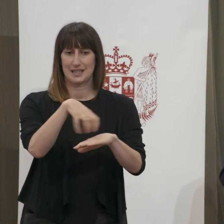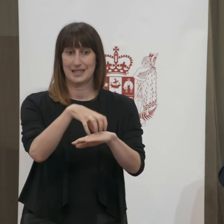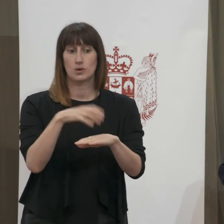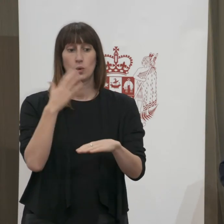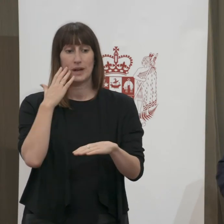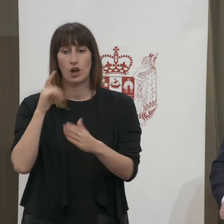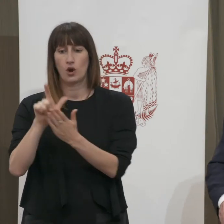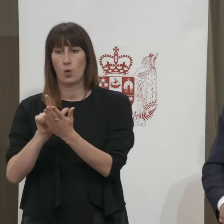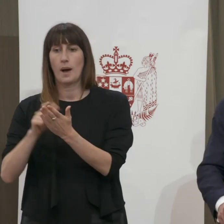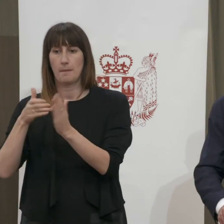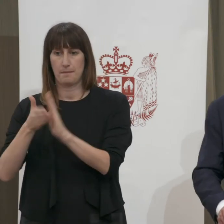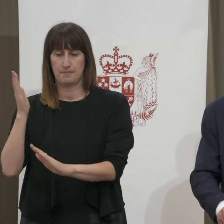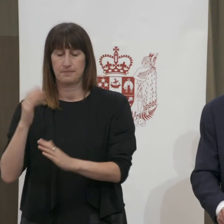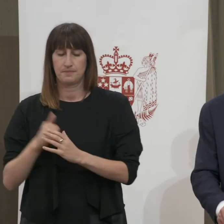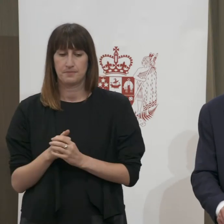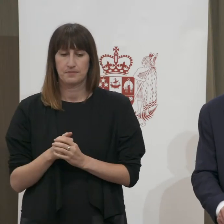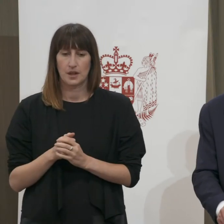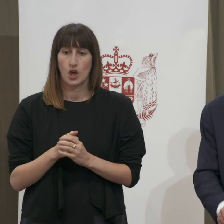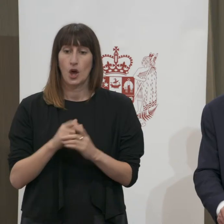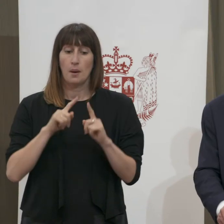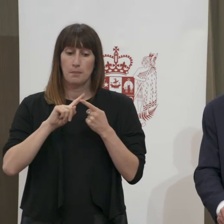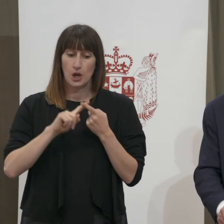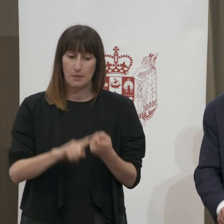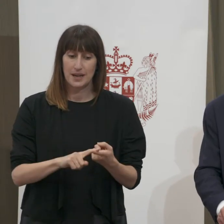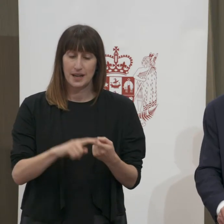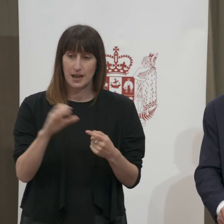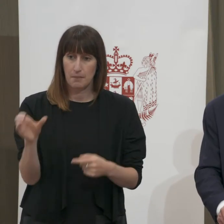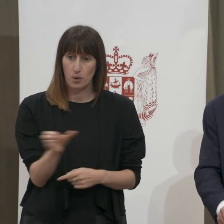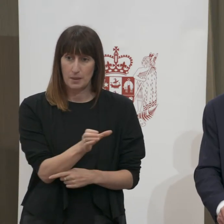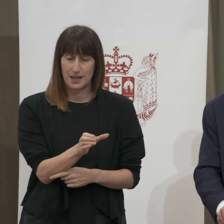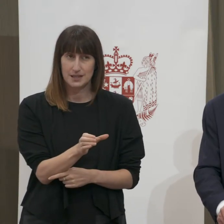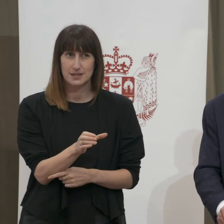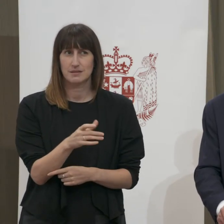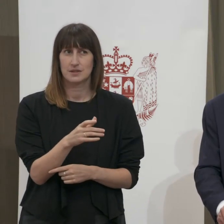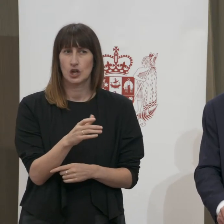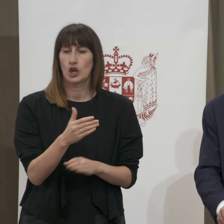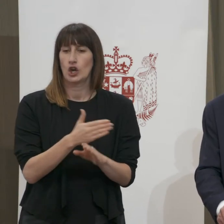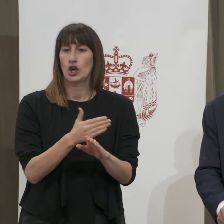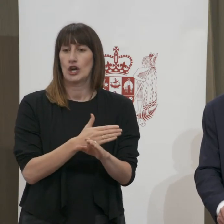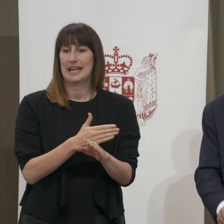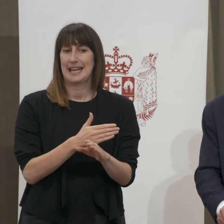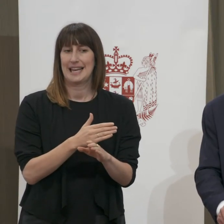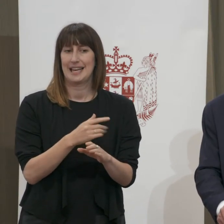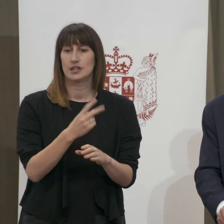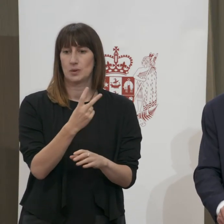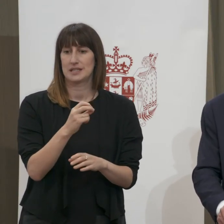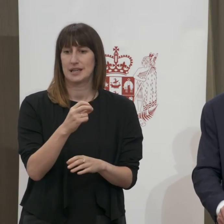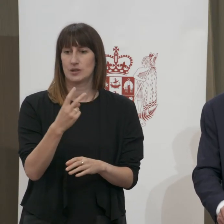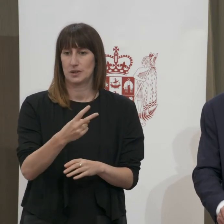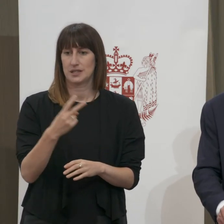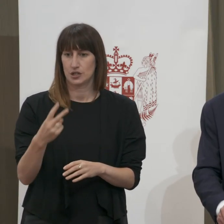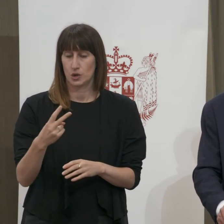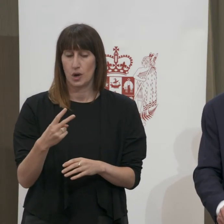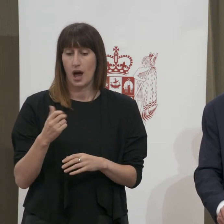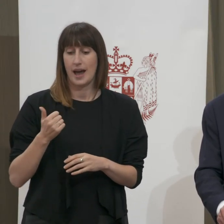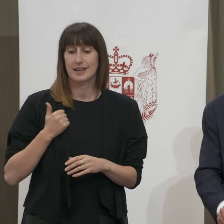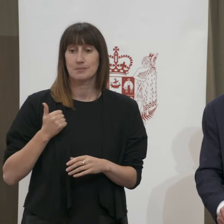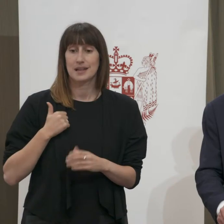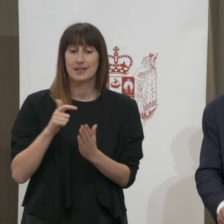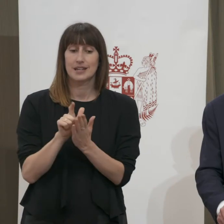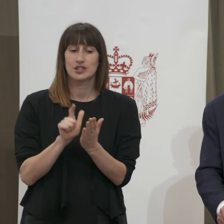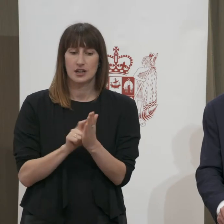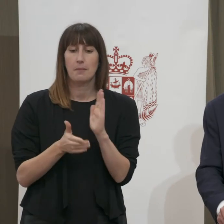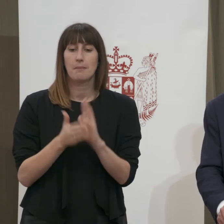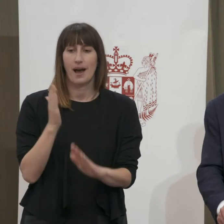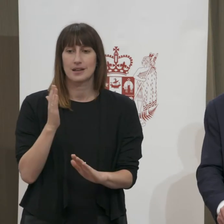law. Permanent appointments will be made early in the early part of next year, and I expect the necessary legislation to